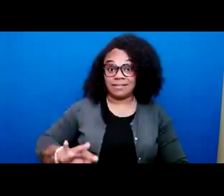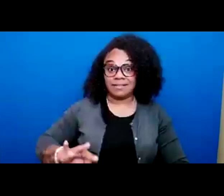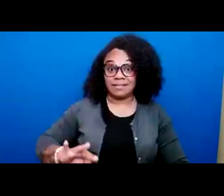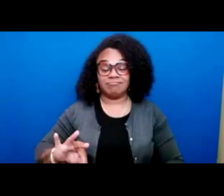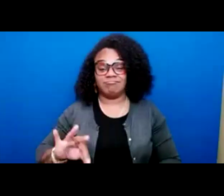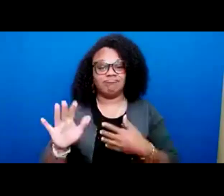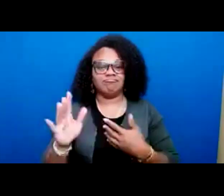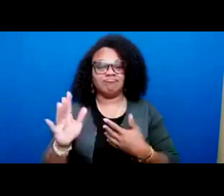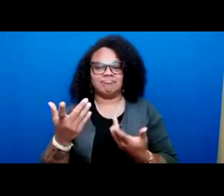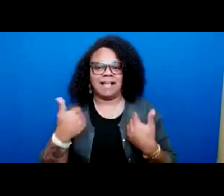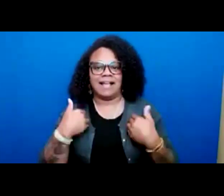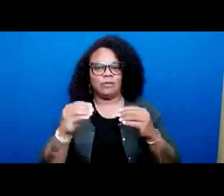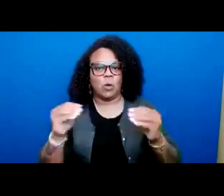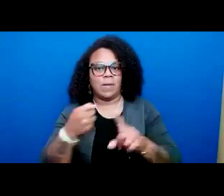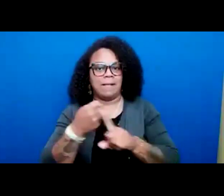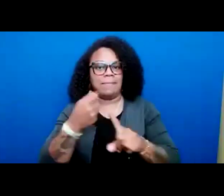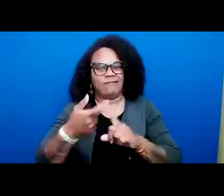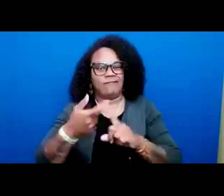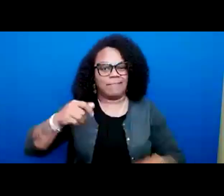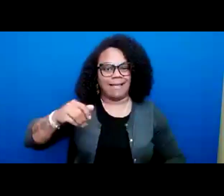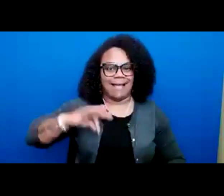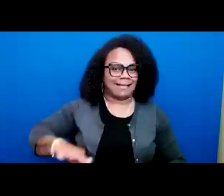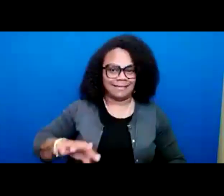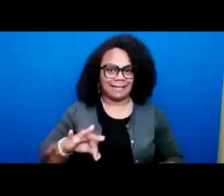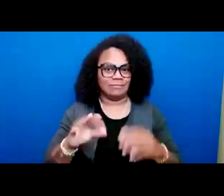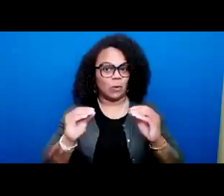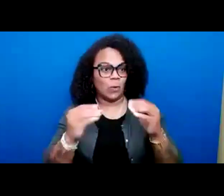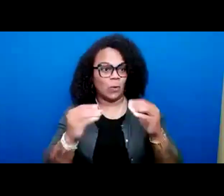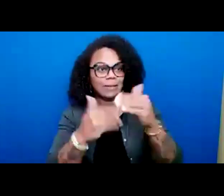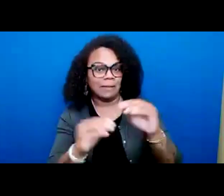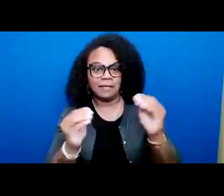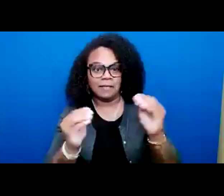assets. There's no asset limit or anything for the SSDI benefit.